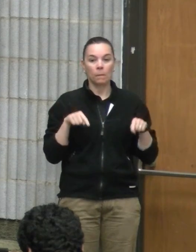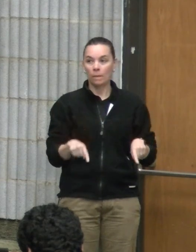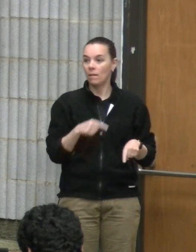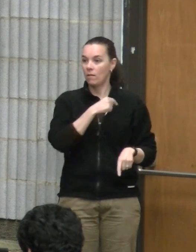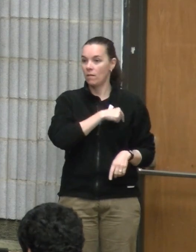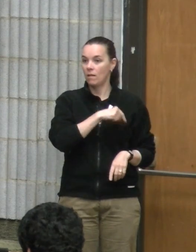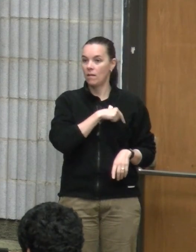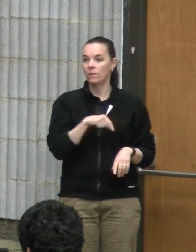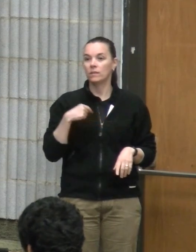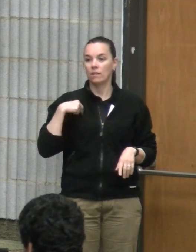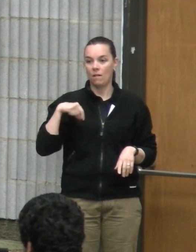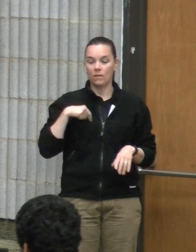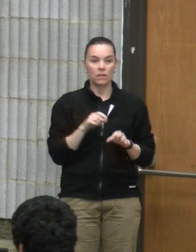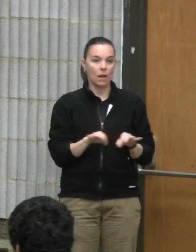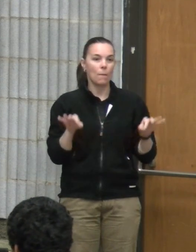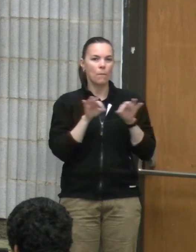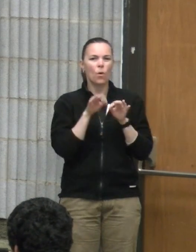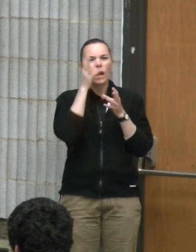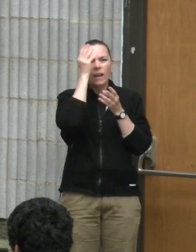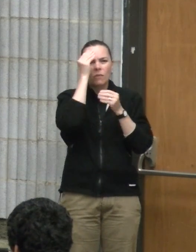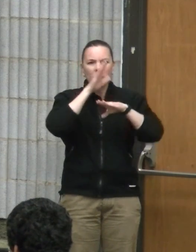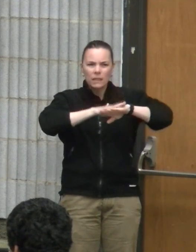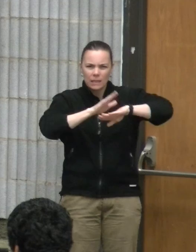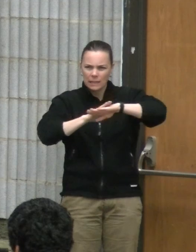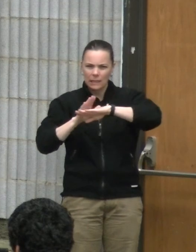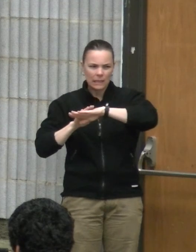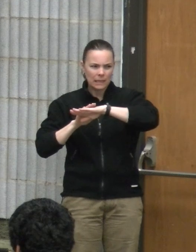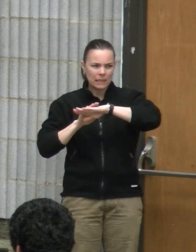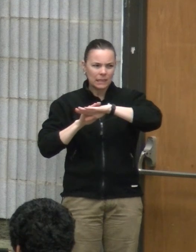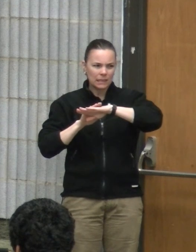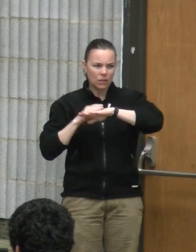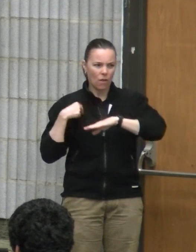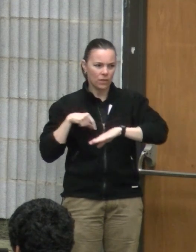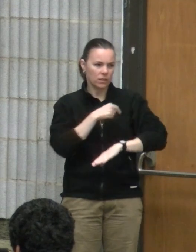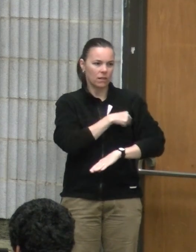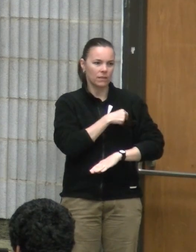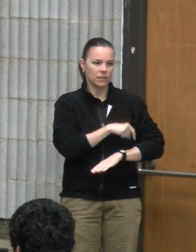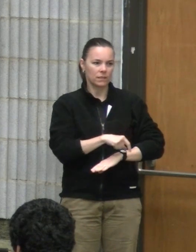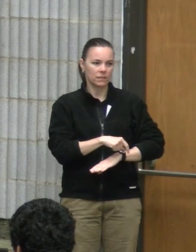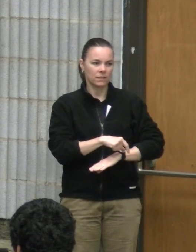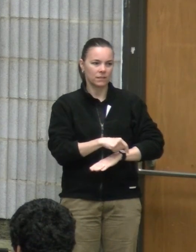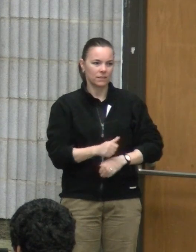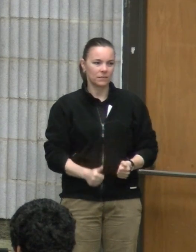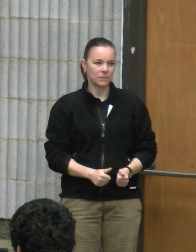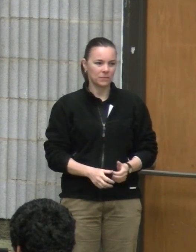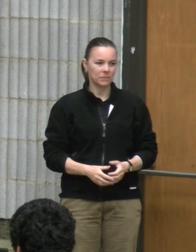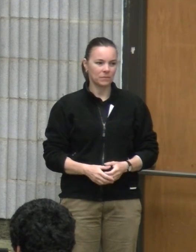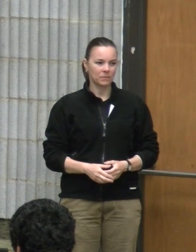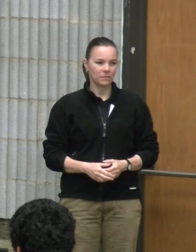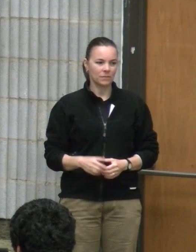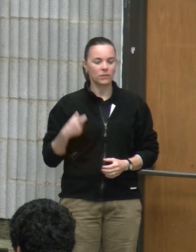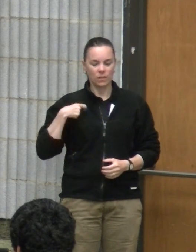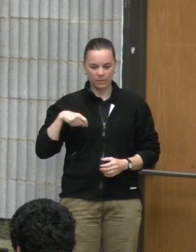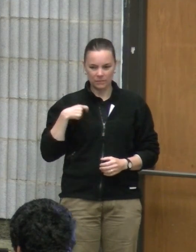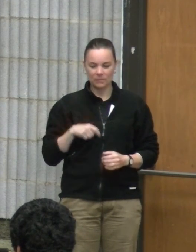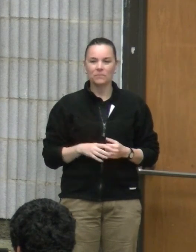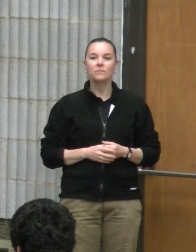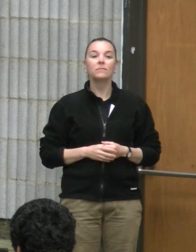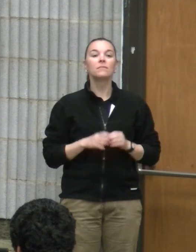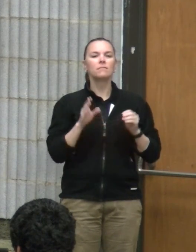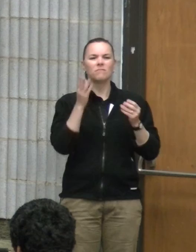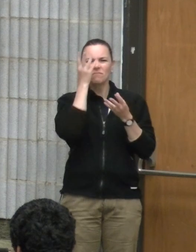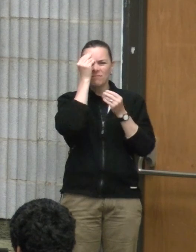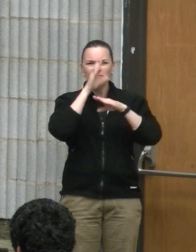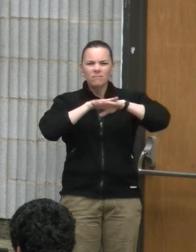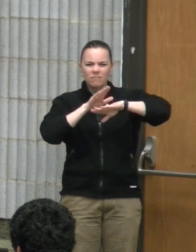conference as well is content warnings. This is more aimed at our presenters, but we're going to be having discussions throughout the conference. So a content warning